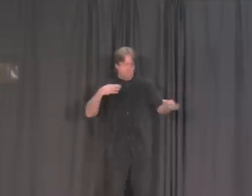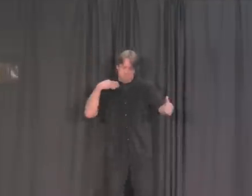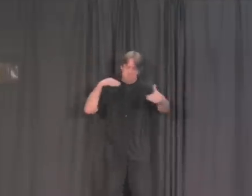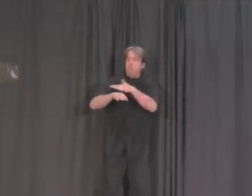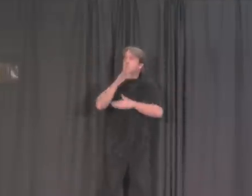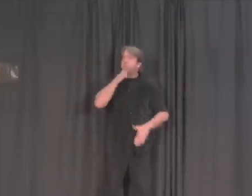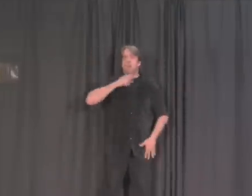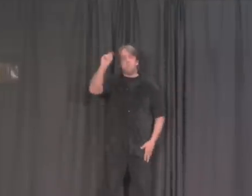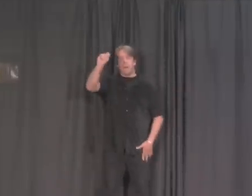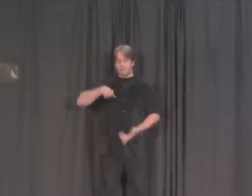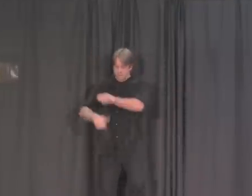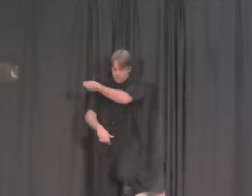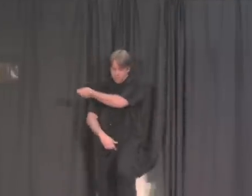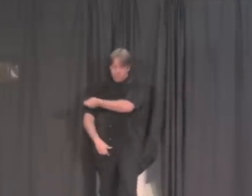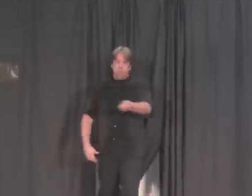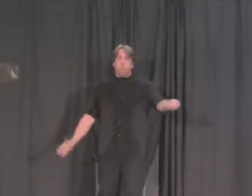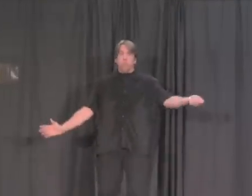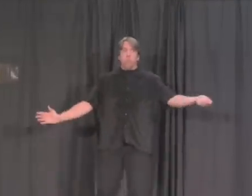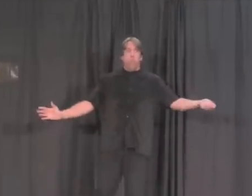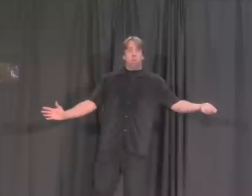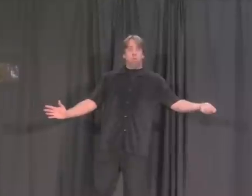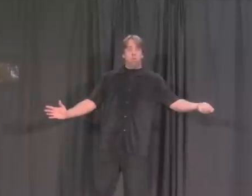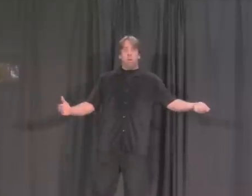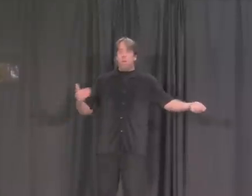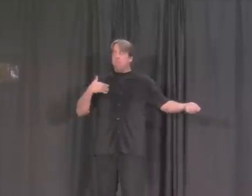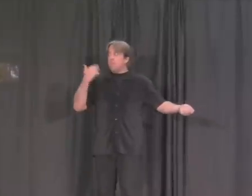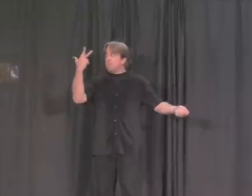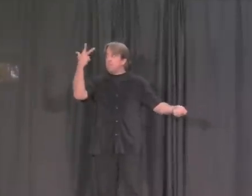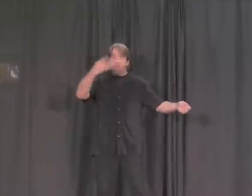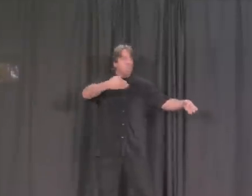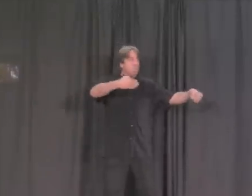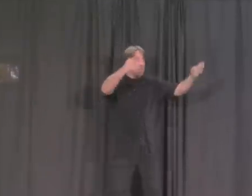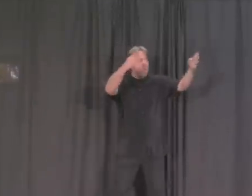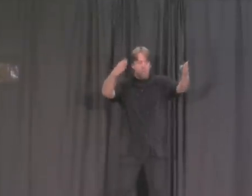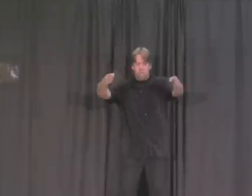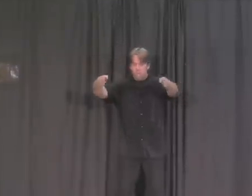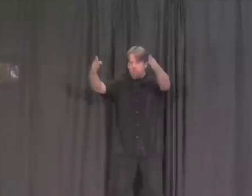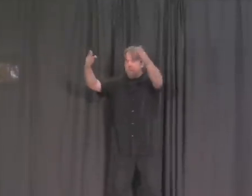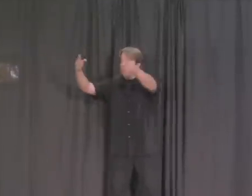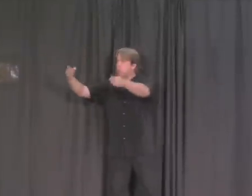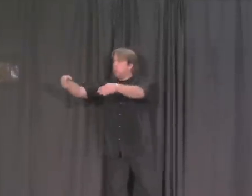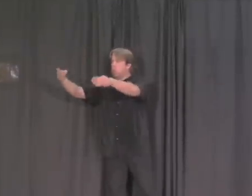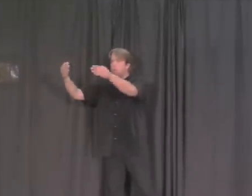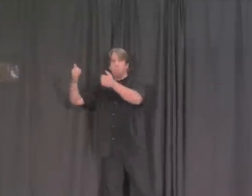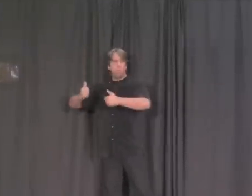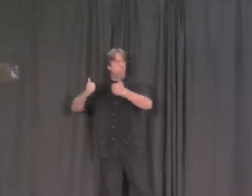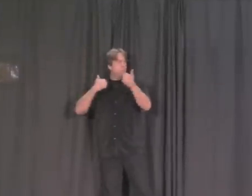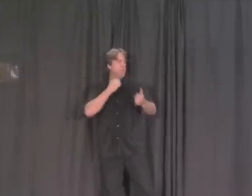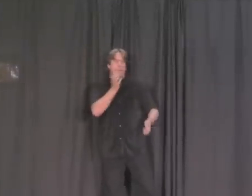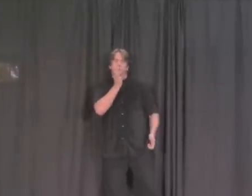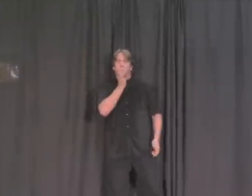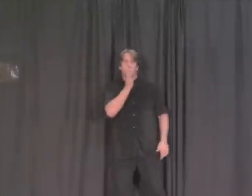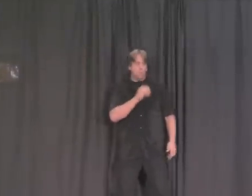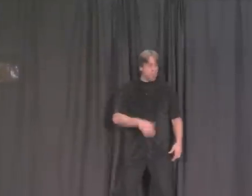Nobody answered. So I went ahead and went into the woman's bathroom. And I saw three stalls. Where's my